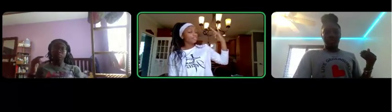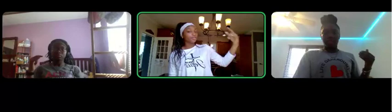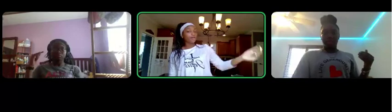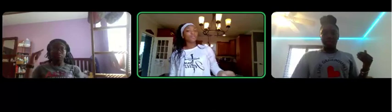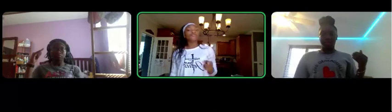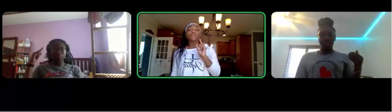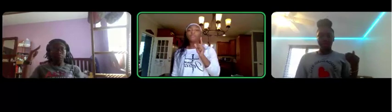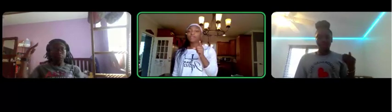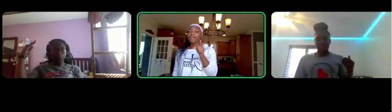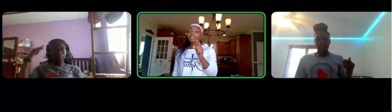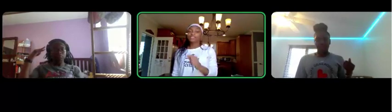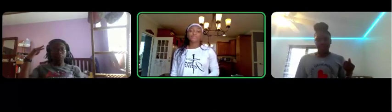coming from Christ.